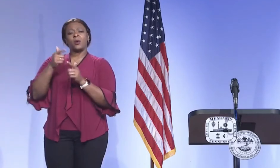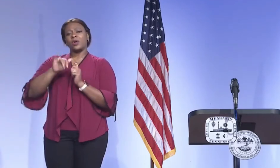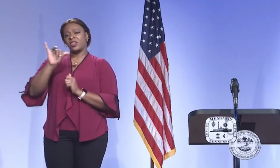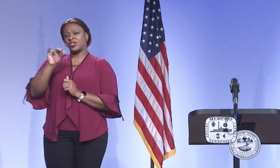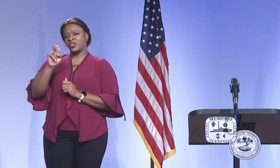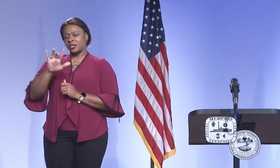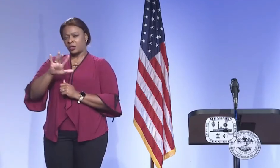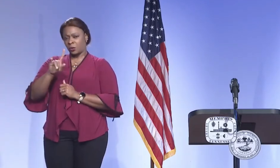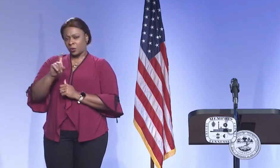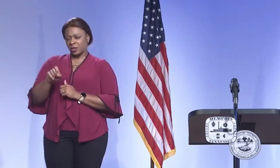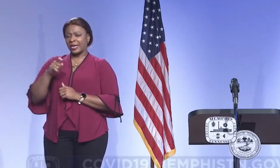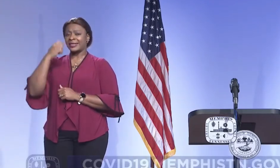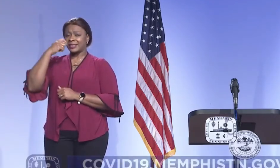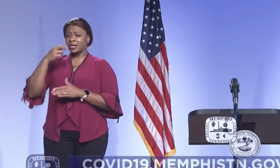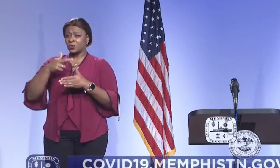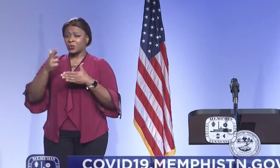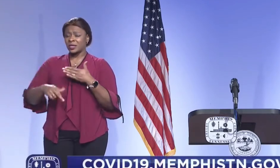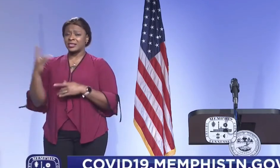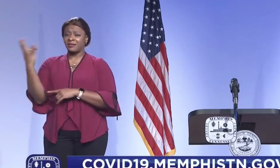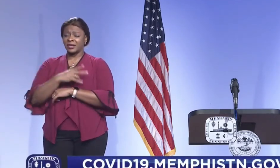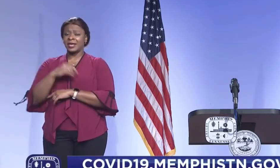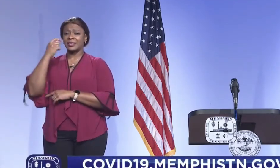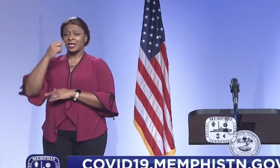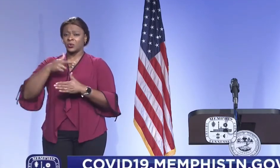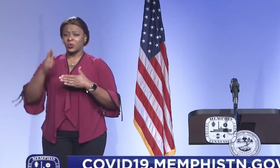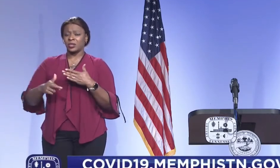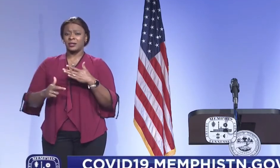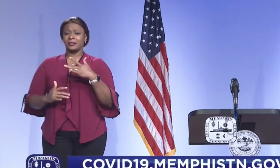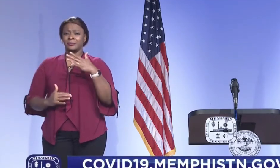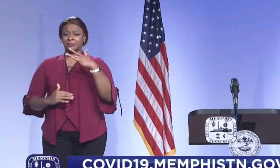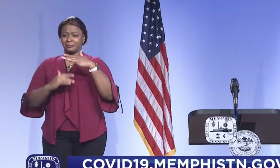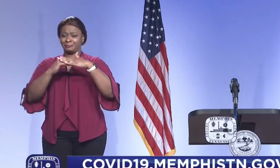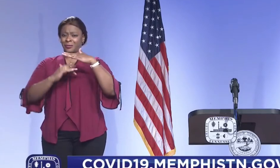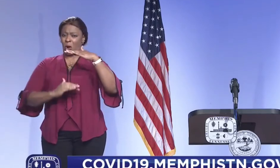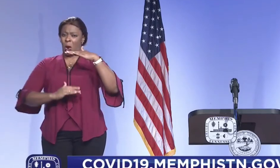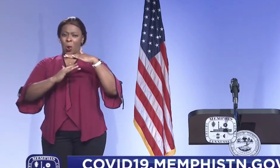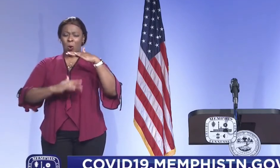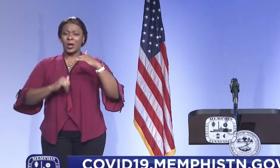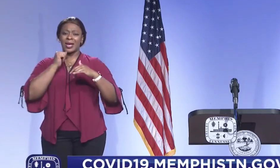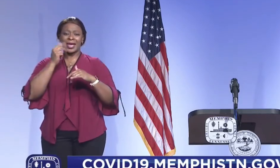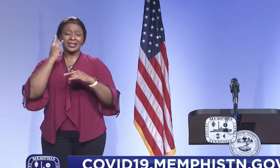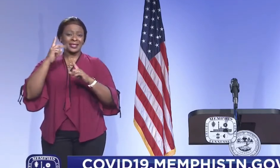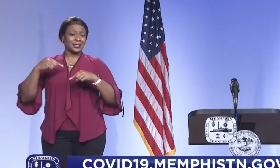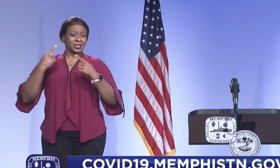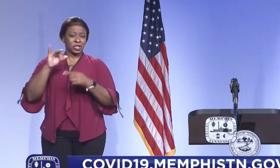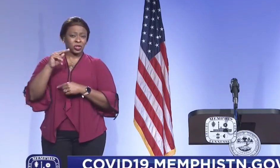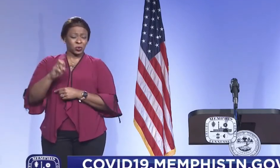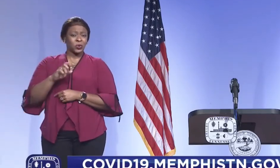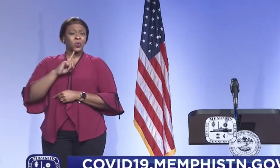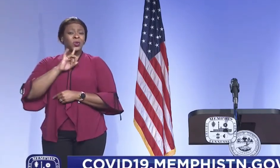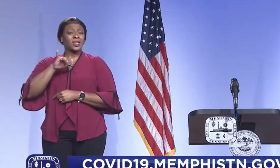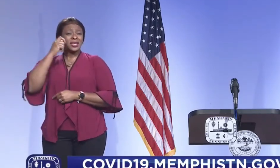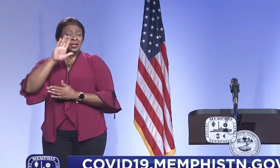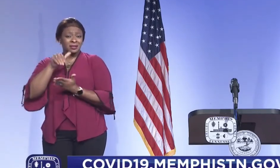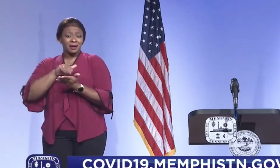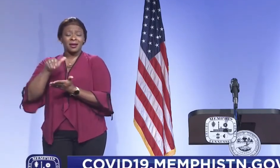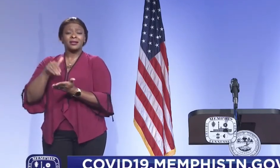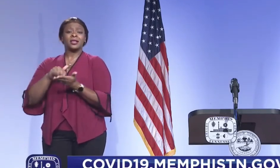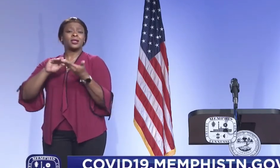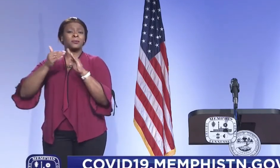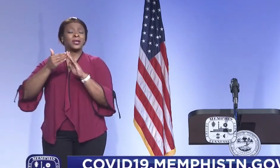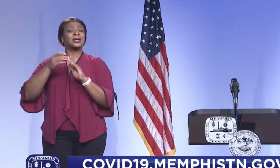the testing results, the 7-day testing results has reached a low not seen since June. Are the testing sites, the